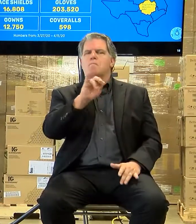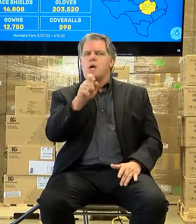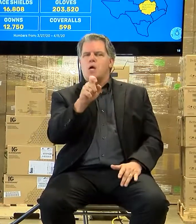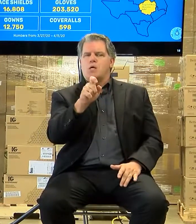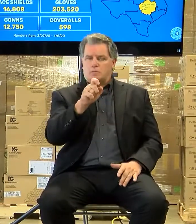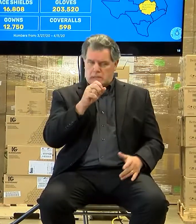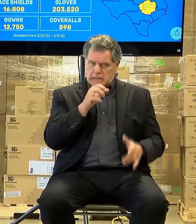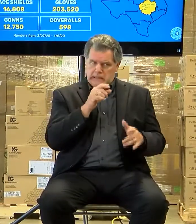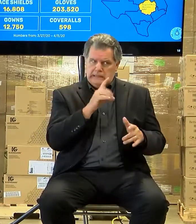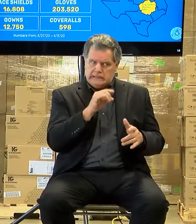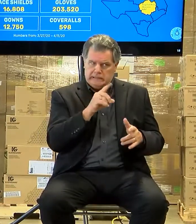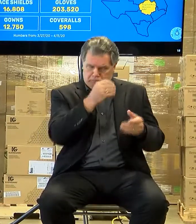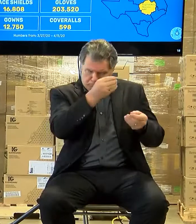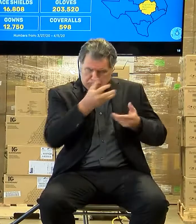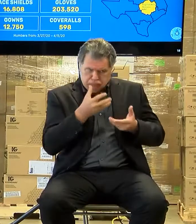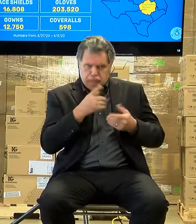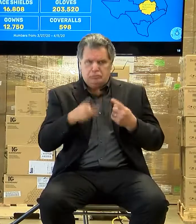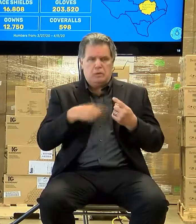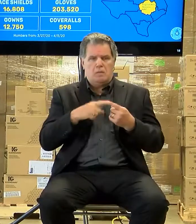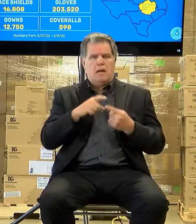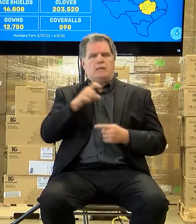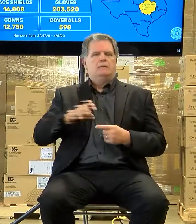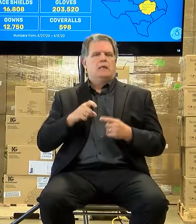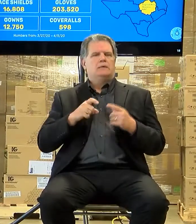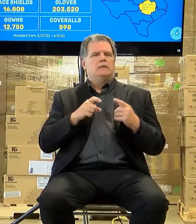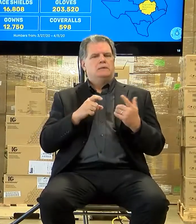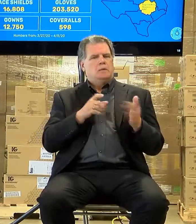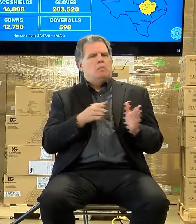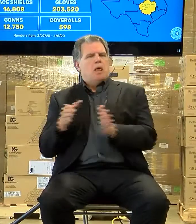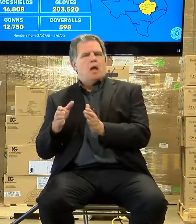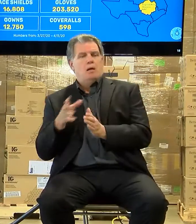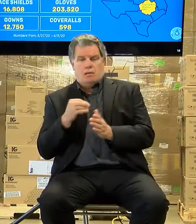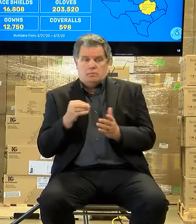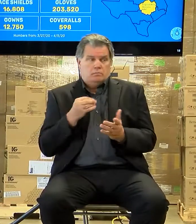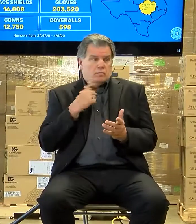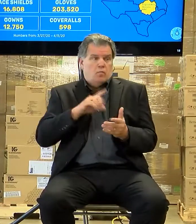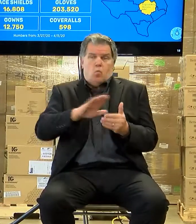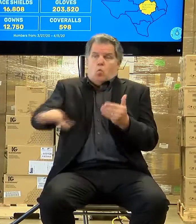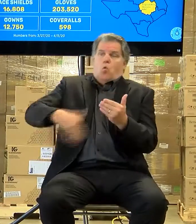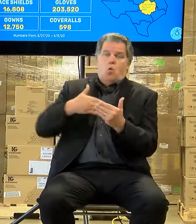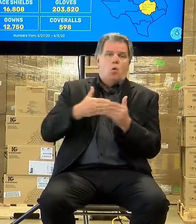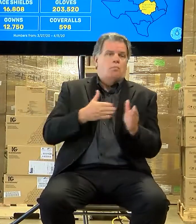information about what the Texas standard should be, and importantly, for all of these standards.